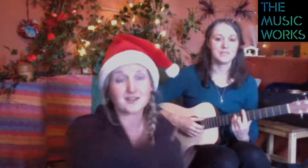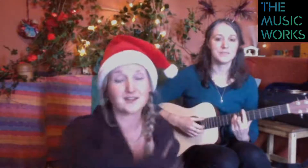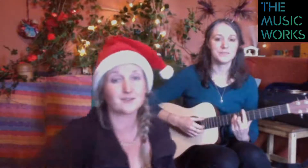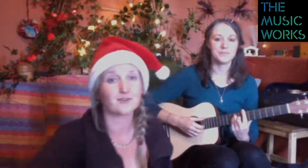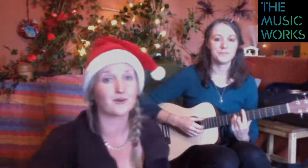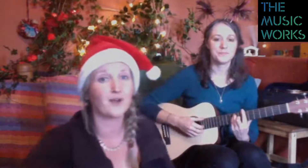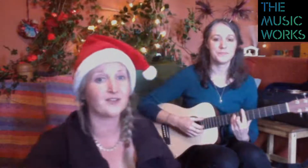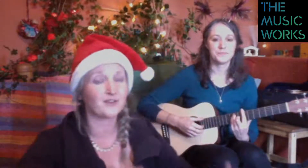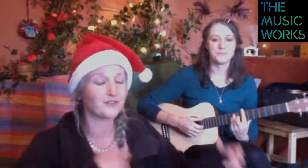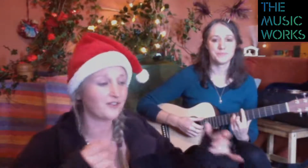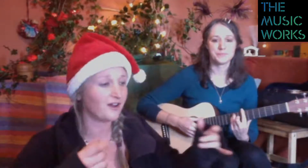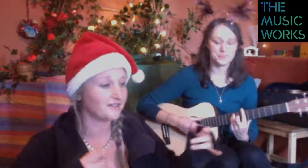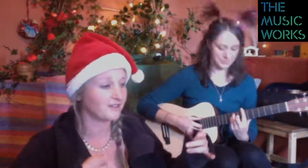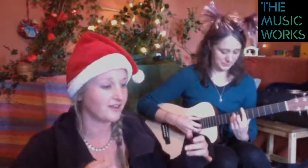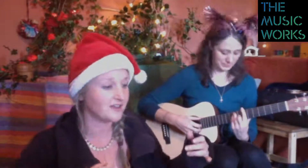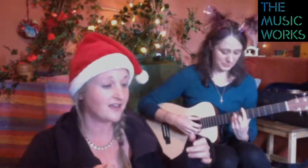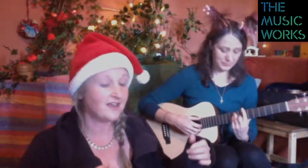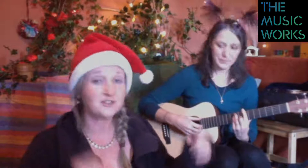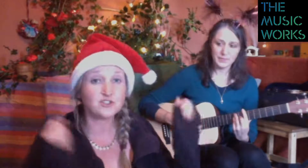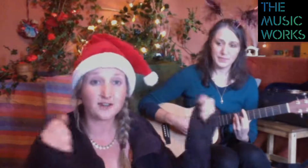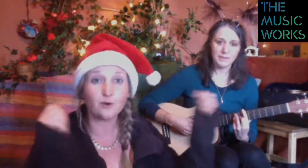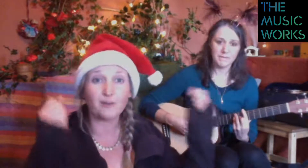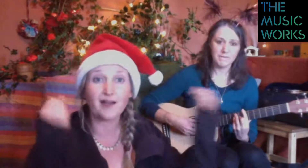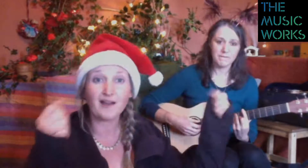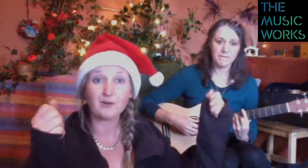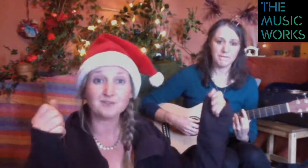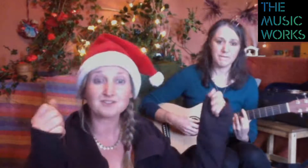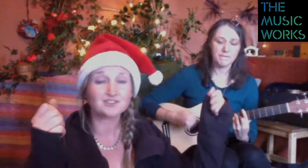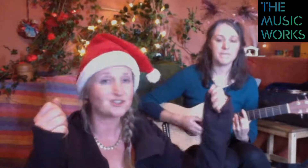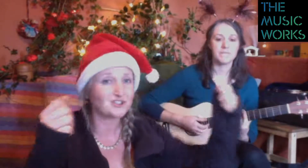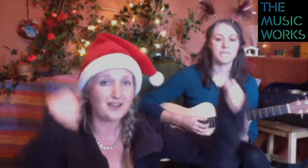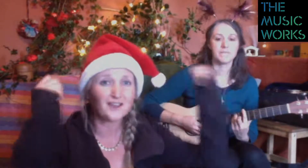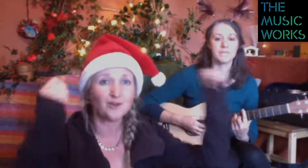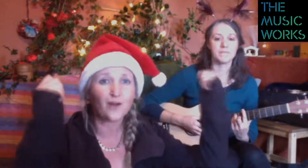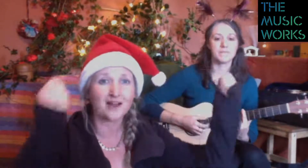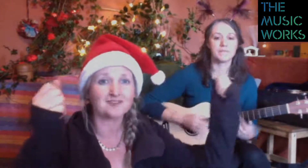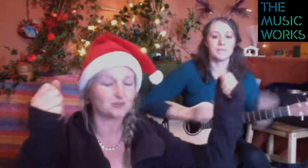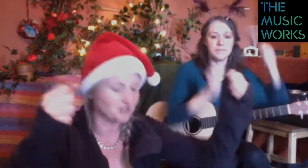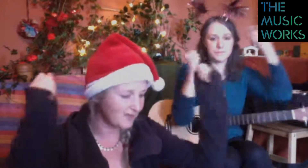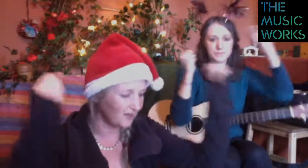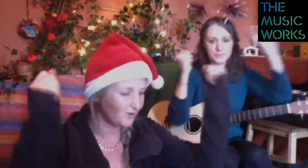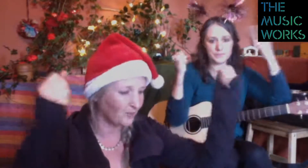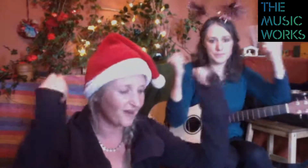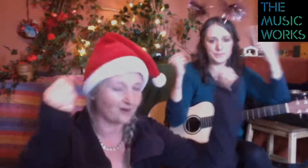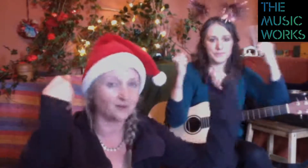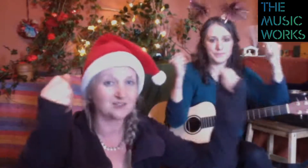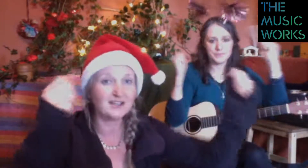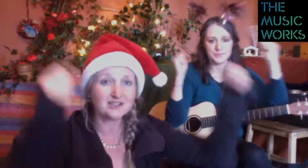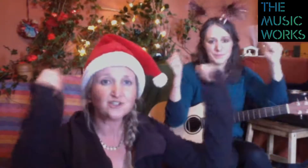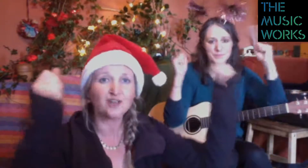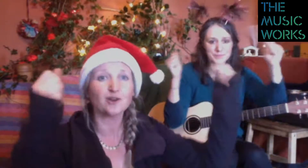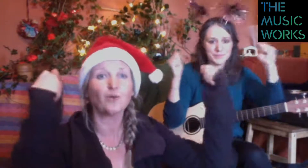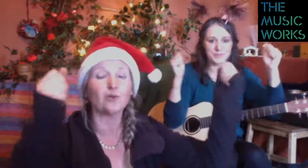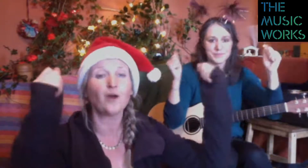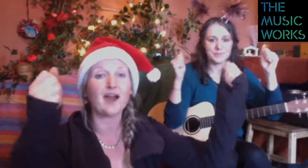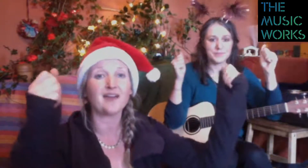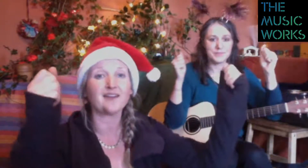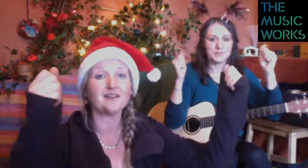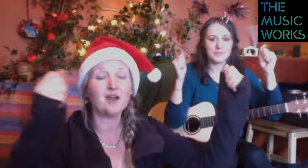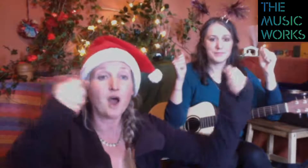the song away. So the signs are this. Jingle bells. It's just shaking your hands or shaking your bells. Jingle all the way. Oh,